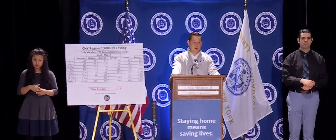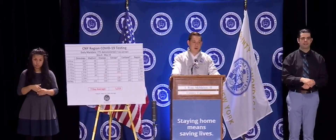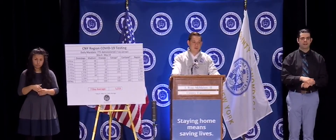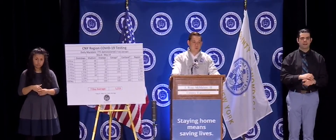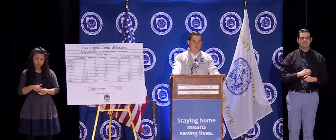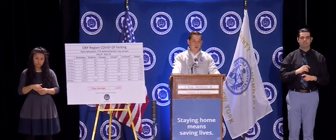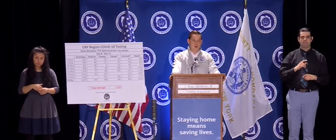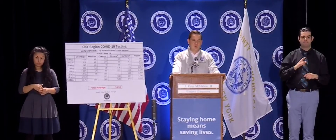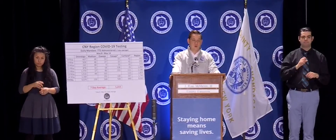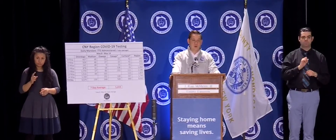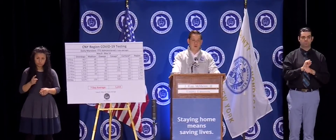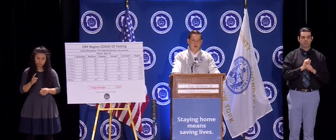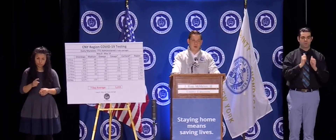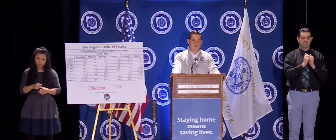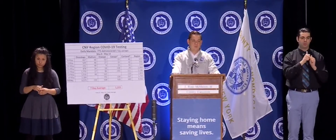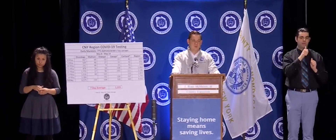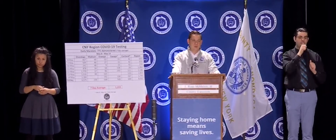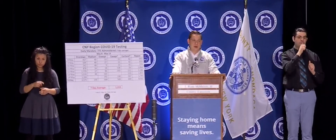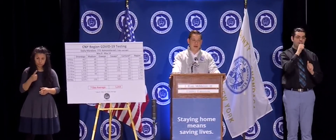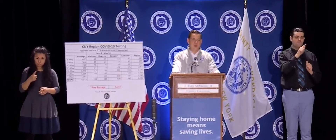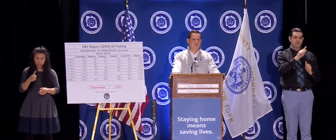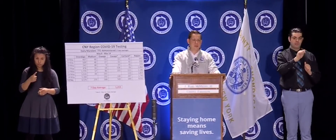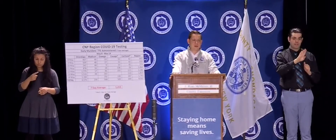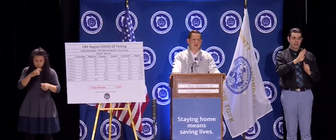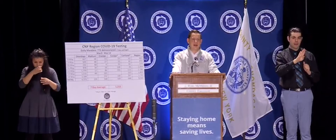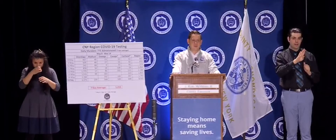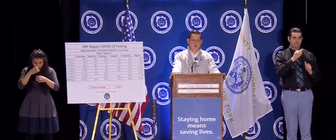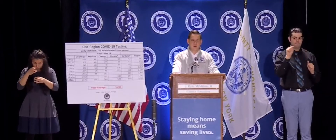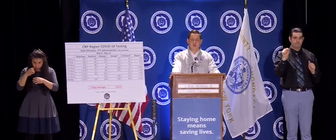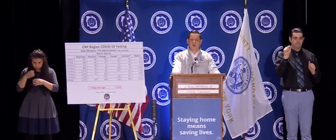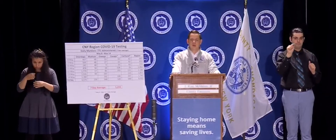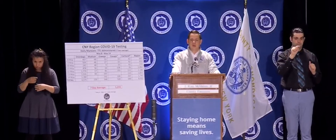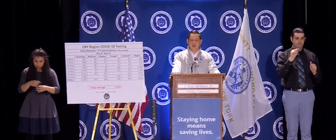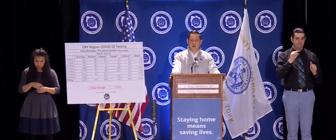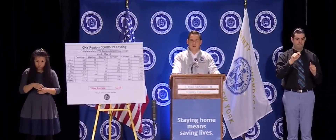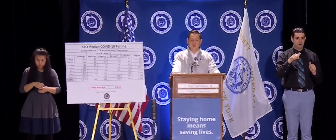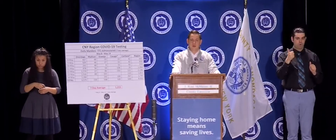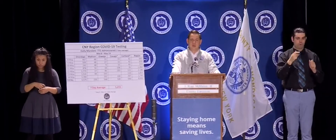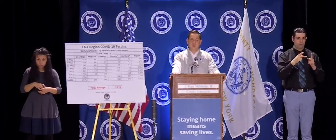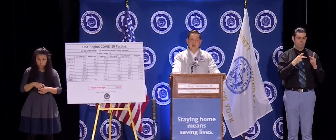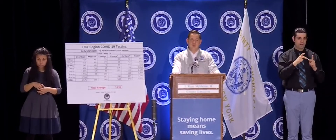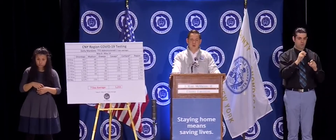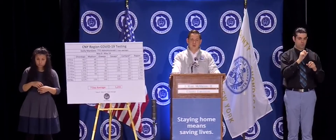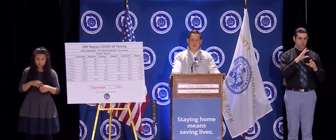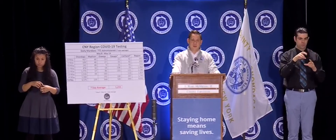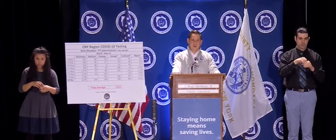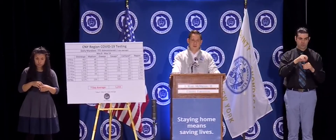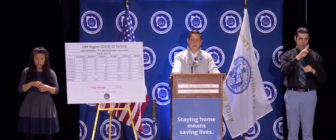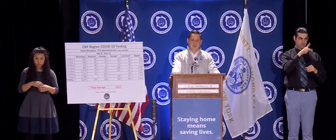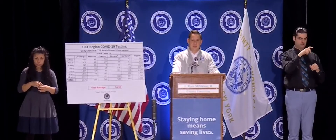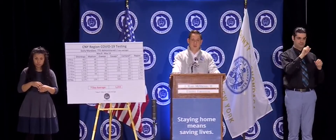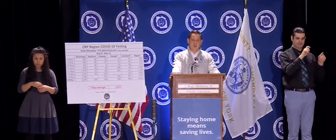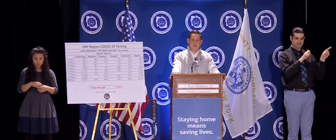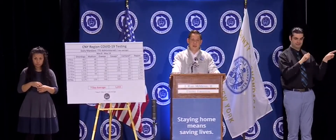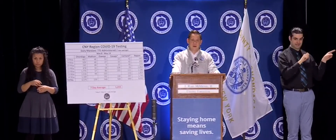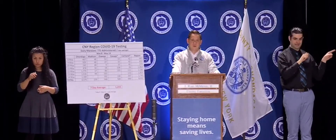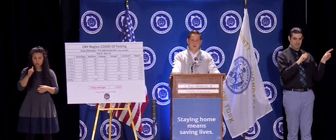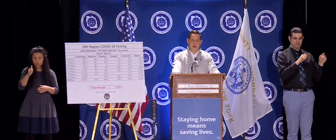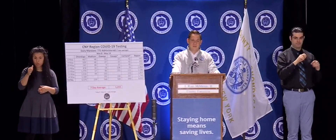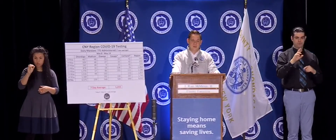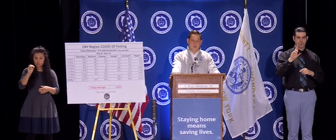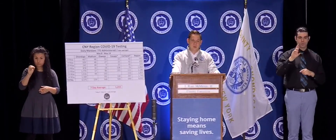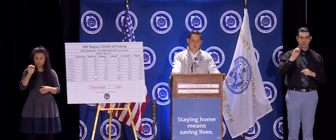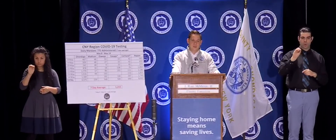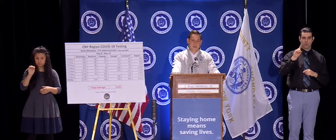labs. Wadsworth worked with some of the upstate hospital, and certainly Wadsworth is kind of the gold standard